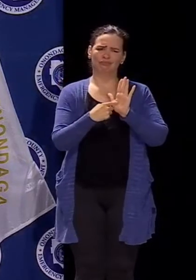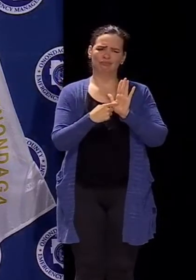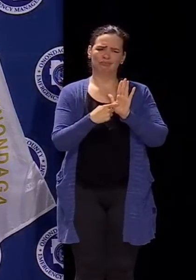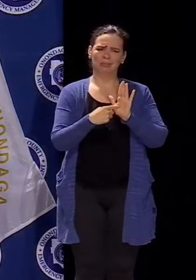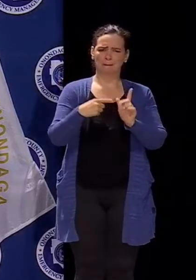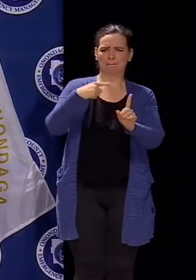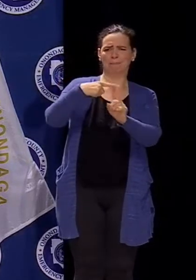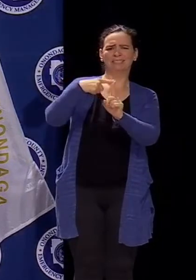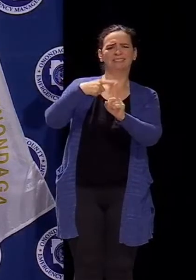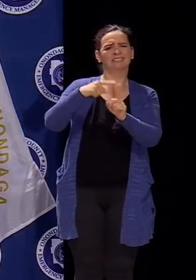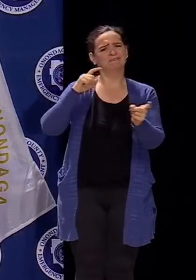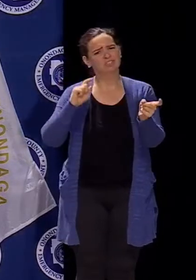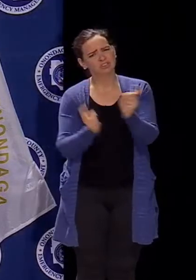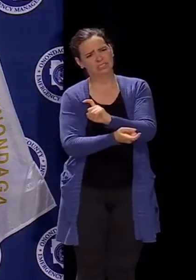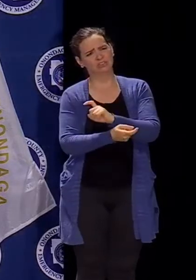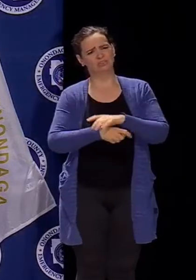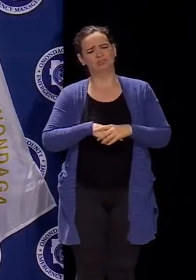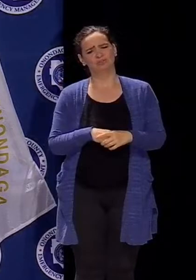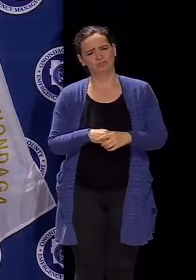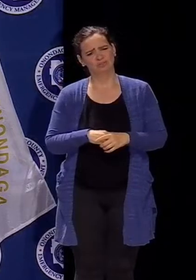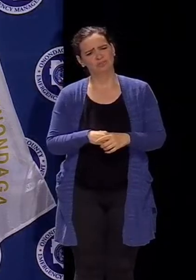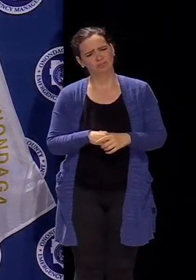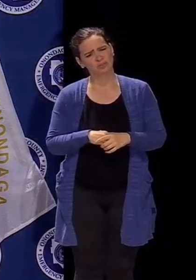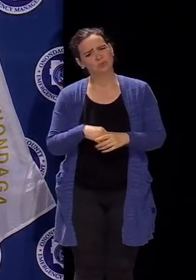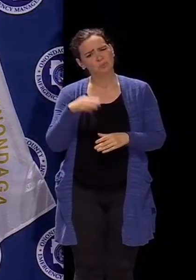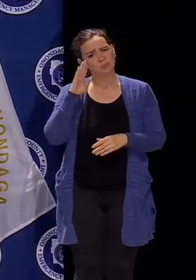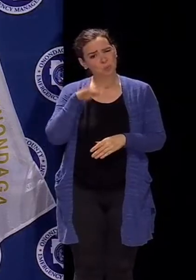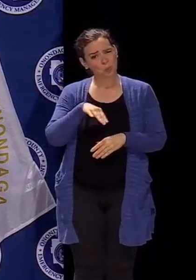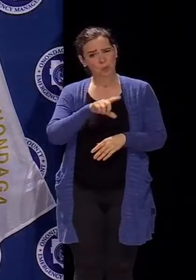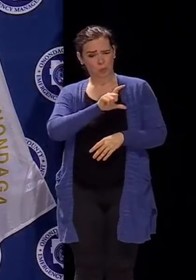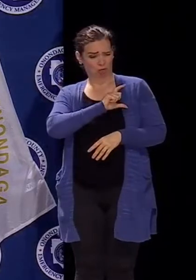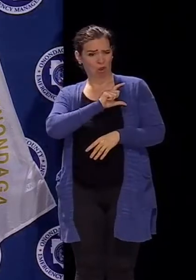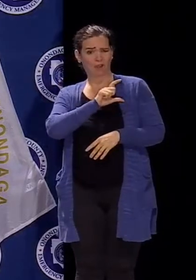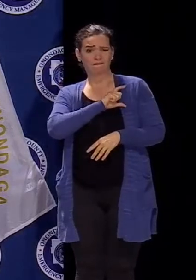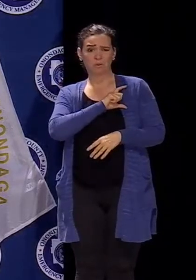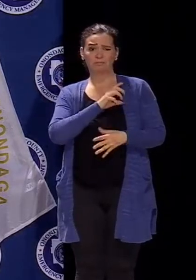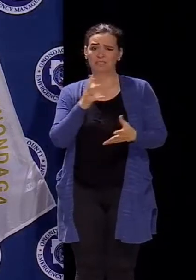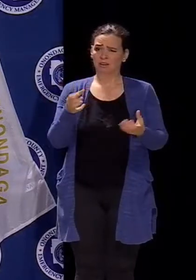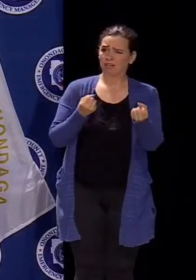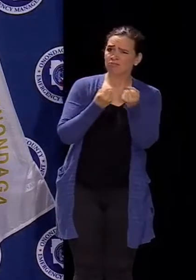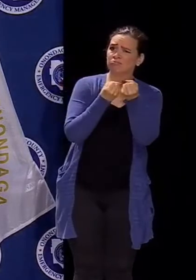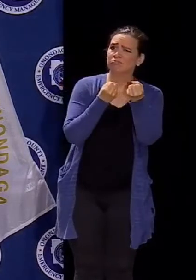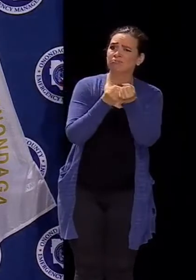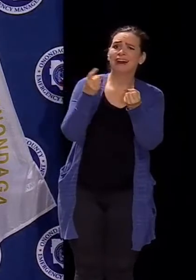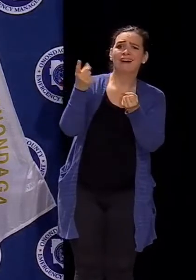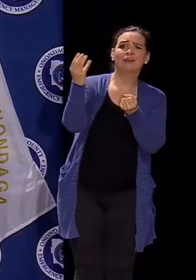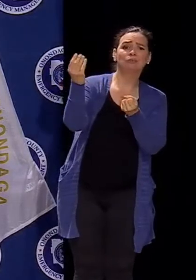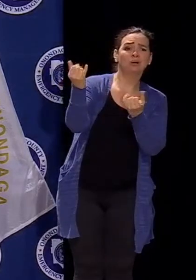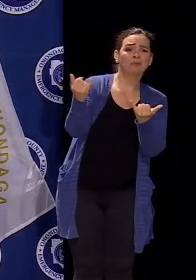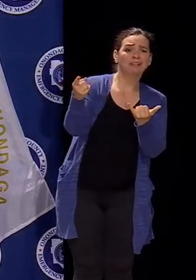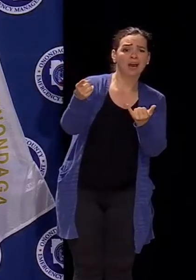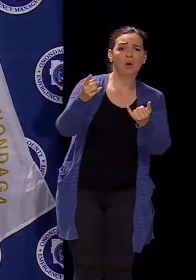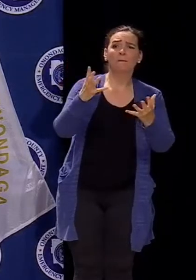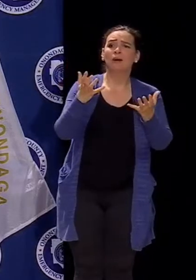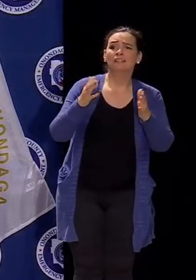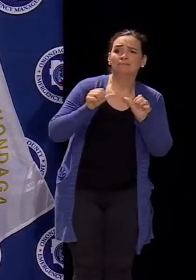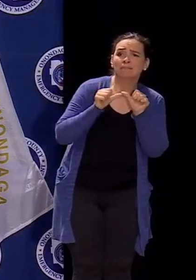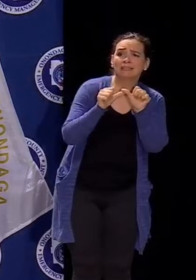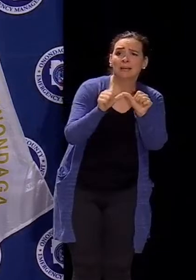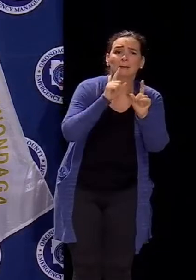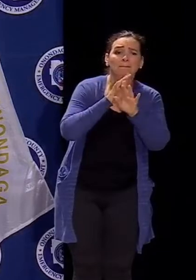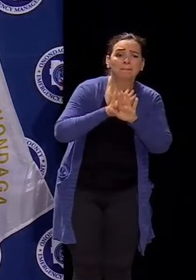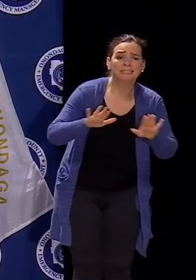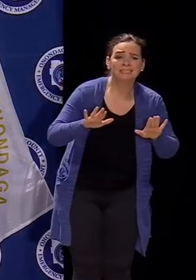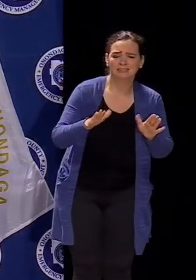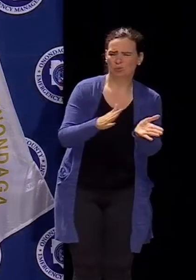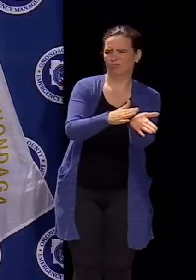enforcement professionals have been helping these protests happen peacefully and have been doing a very nice job with